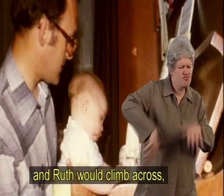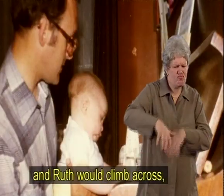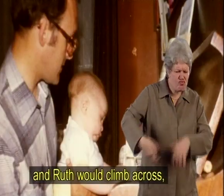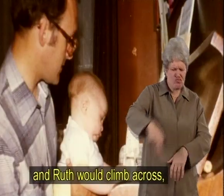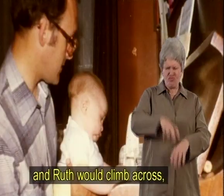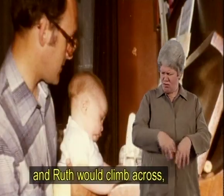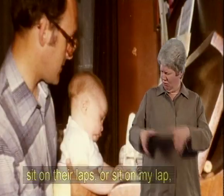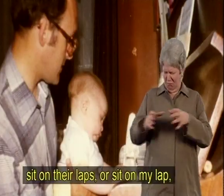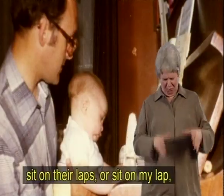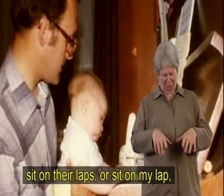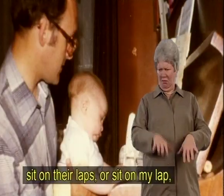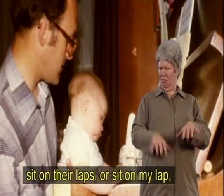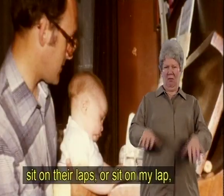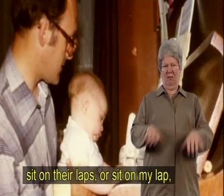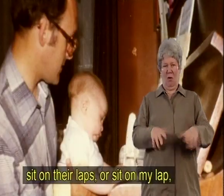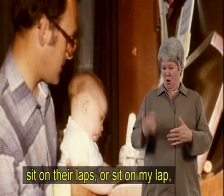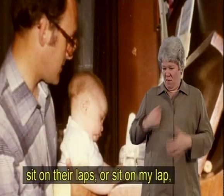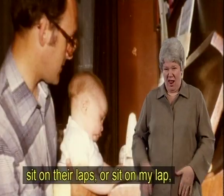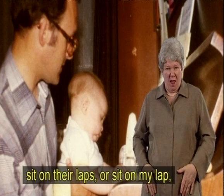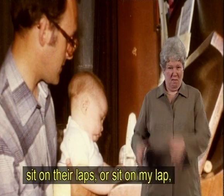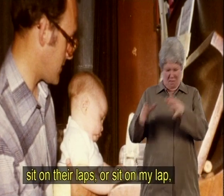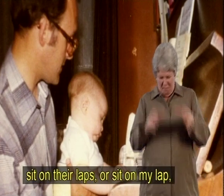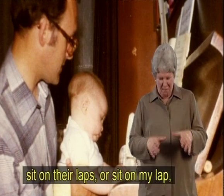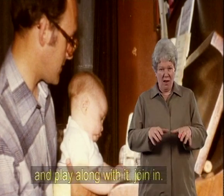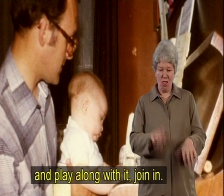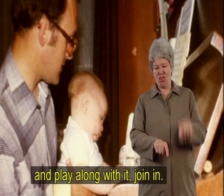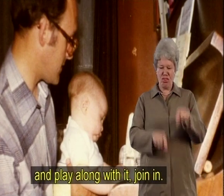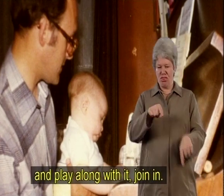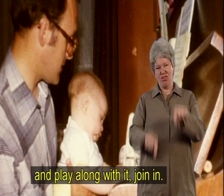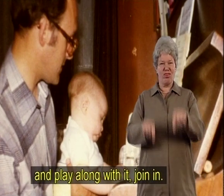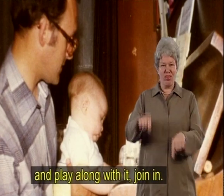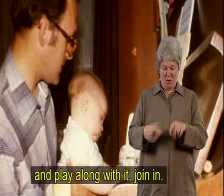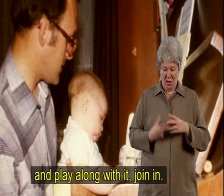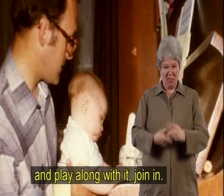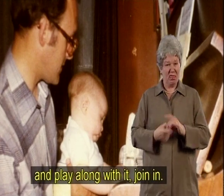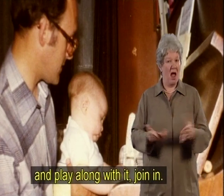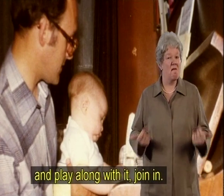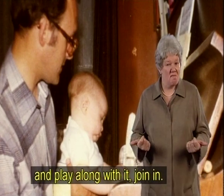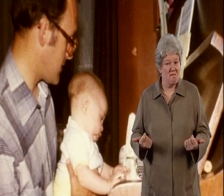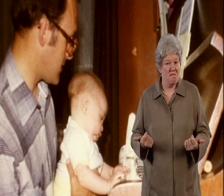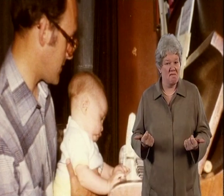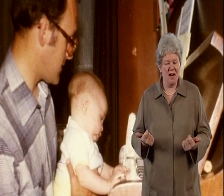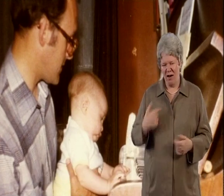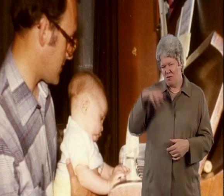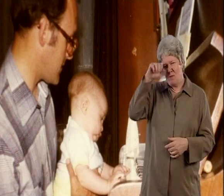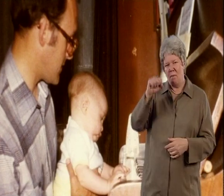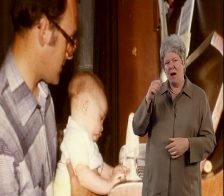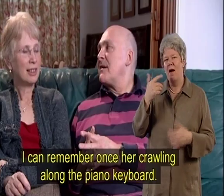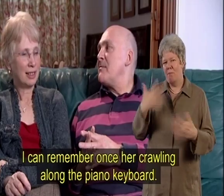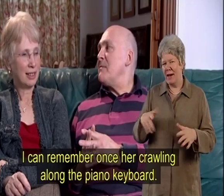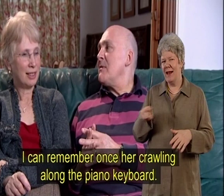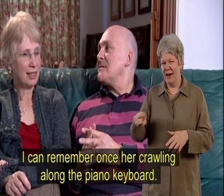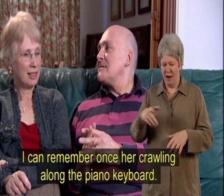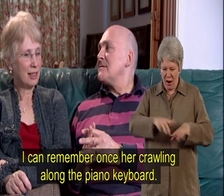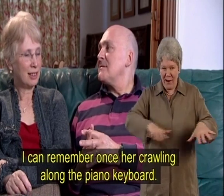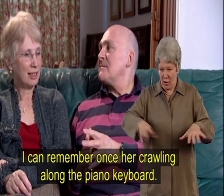climb across, sit on their laps or sit on my lap and play along with it, join in. I think we have, I